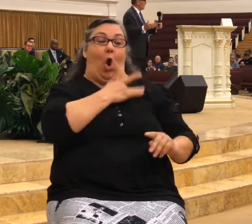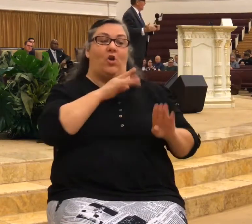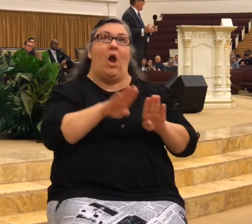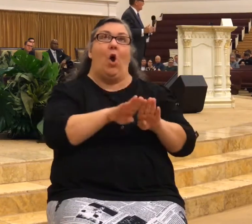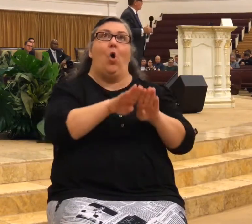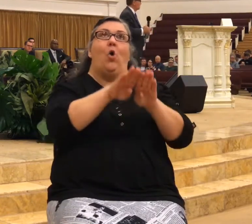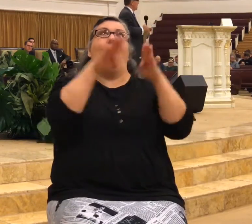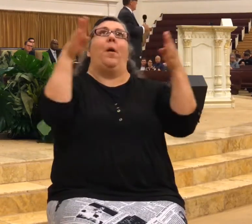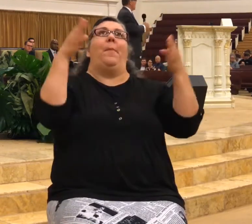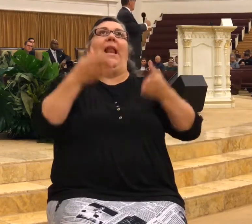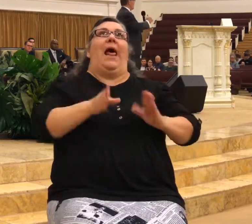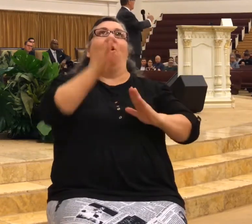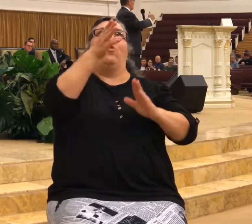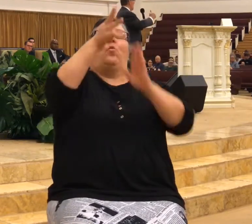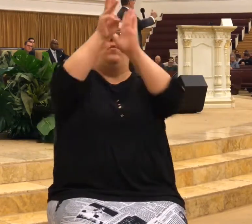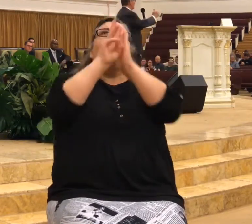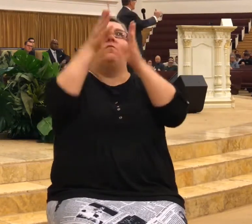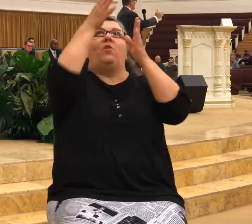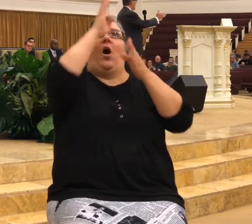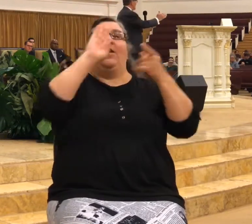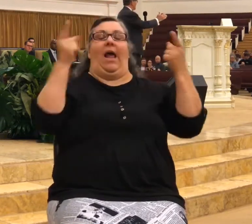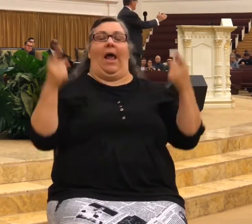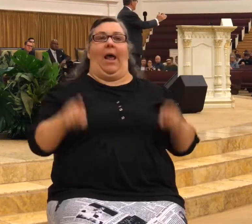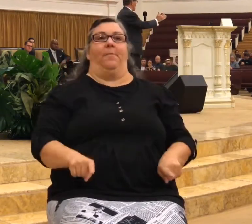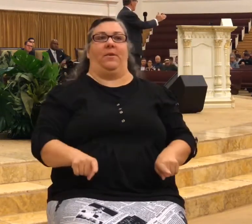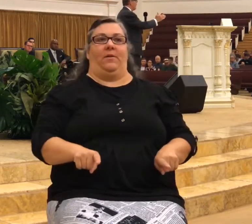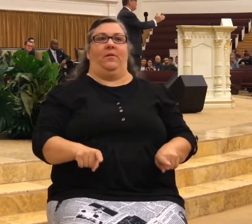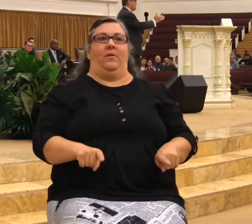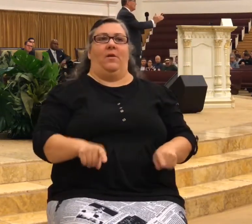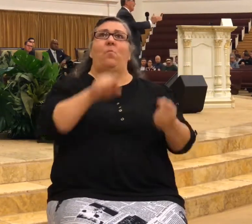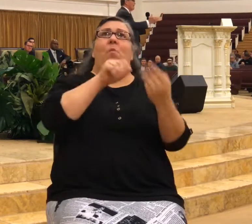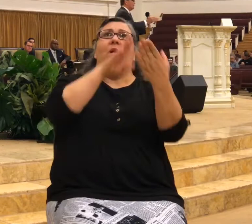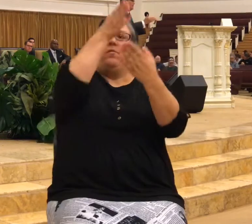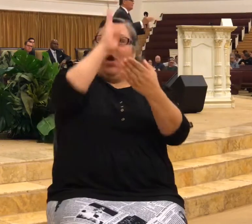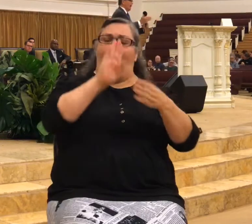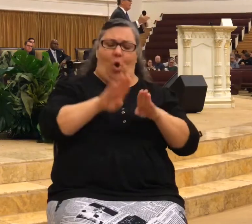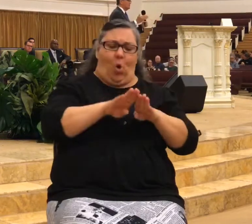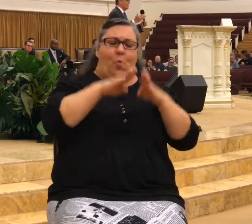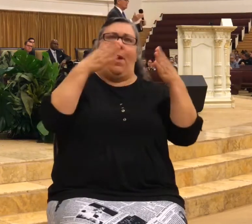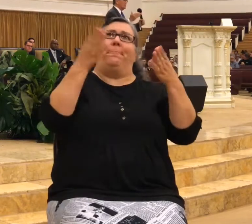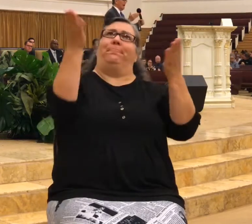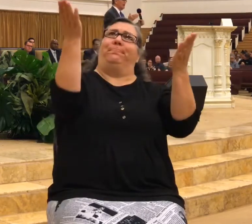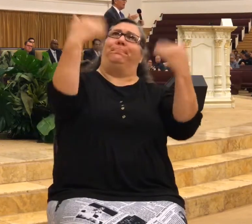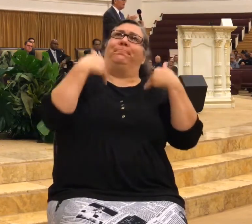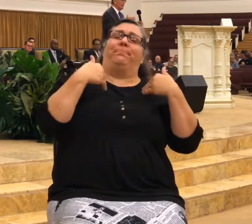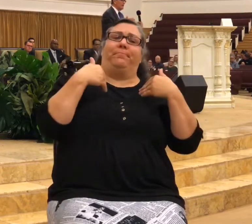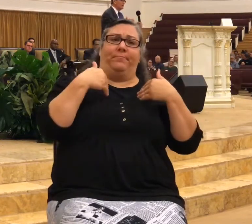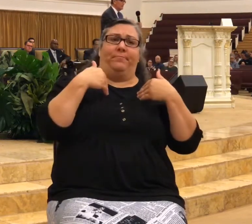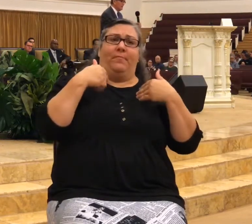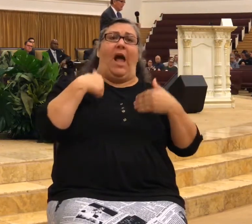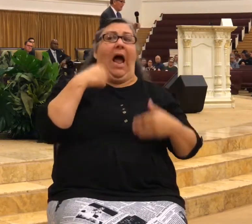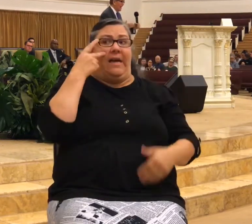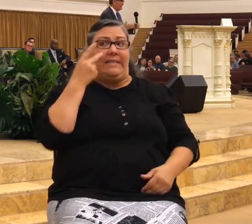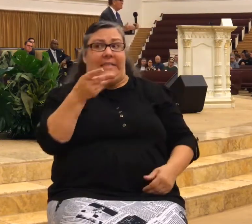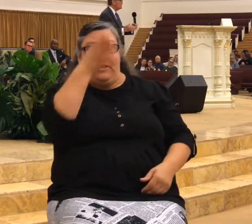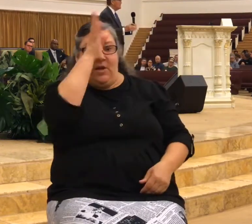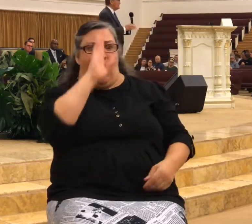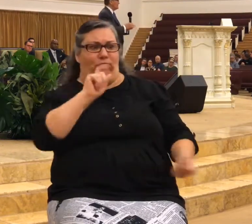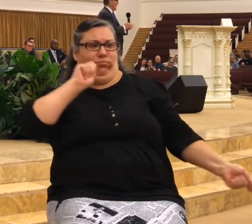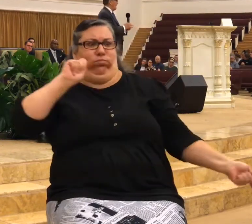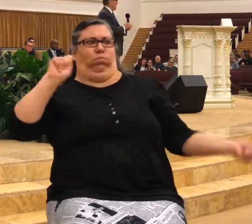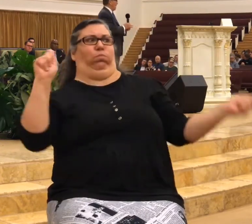the will of God and open their heart to the presence of God. I've seen God make some radical changes in their